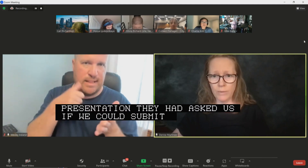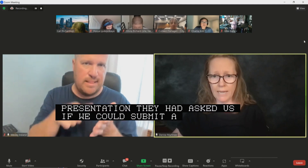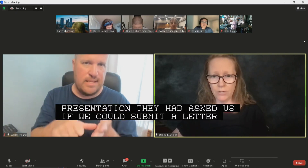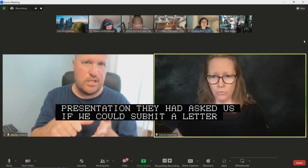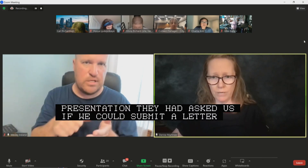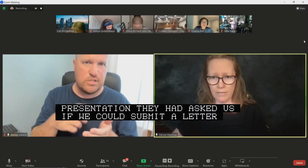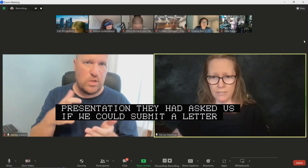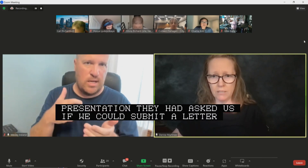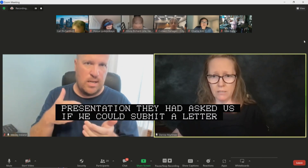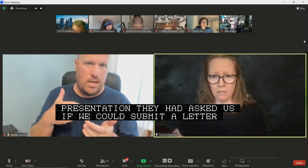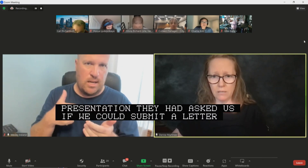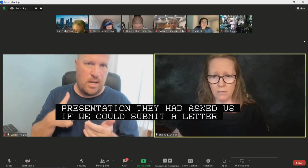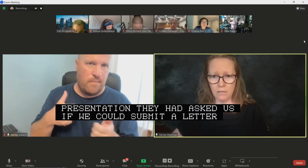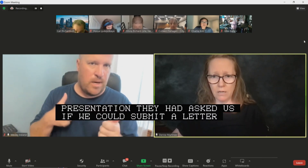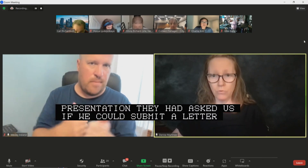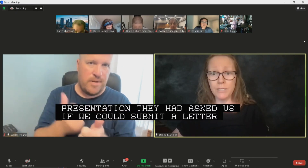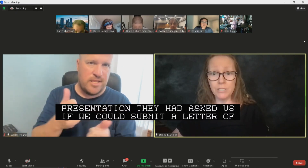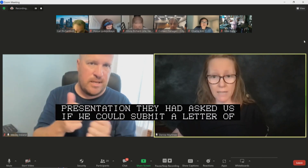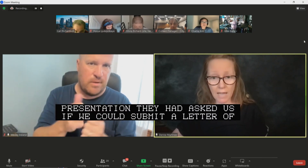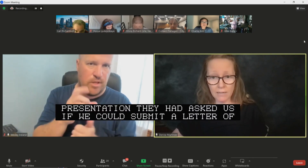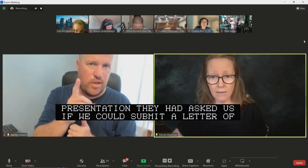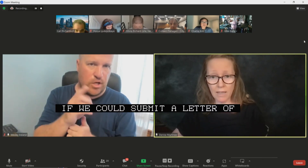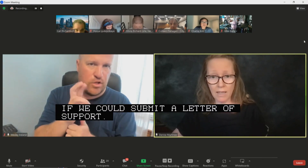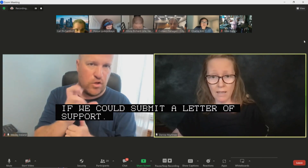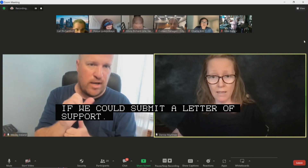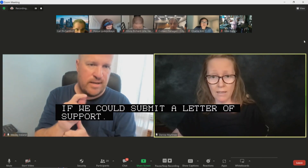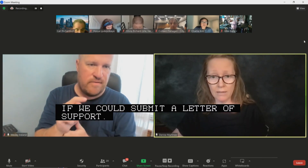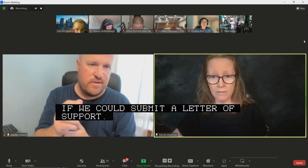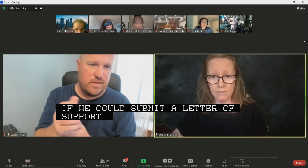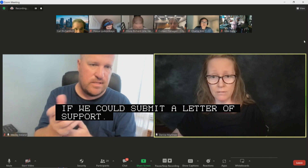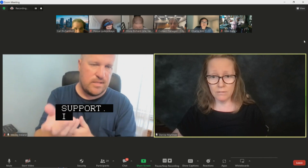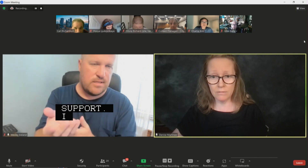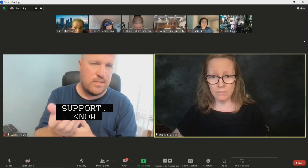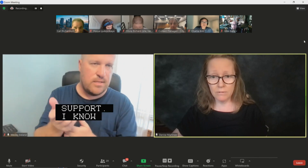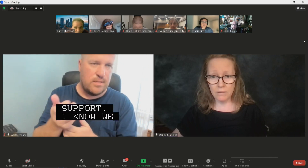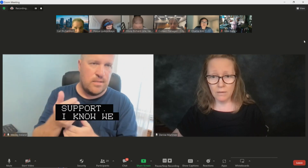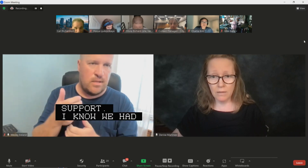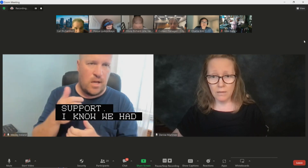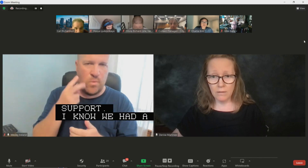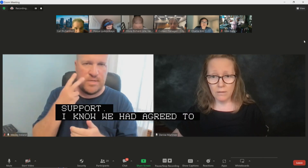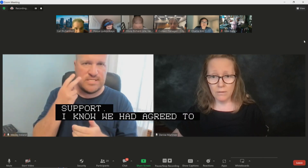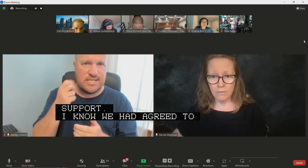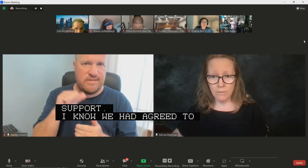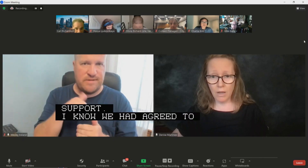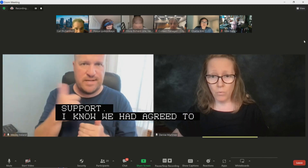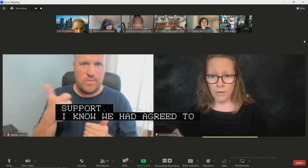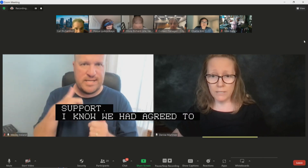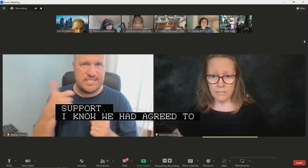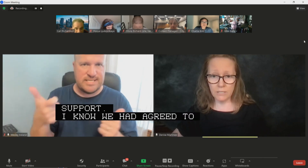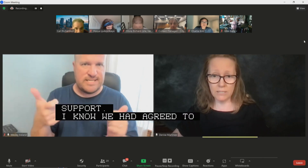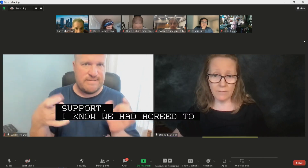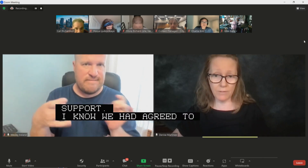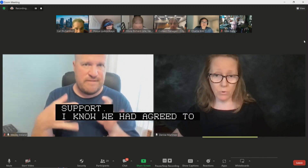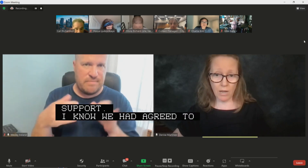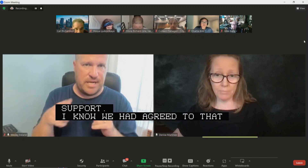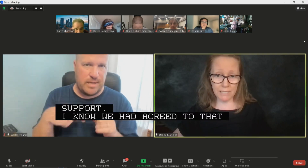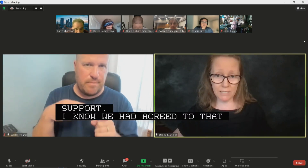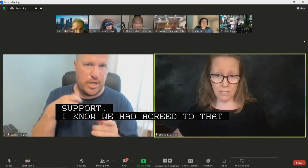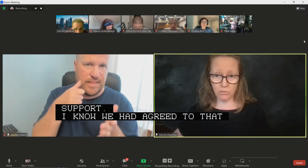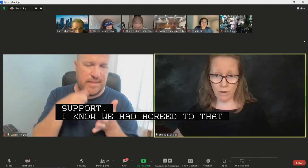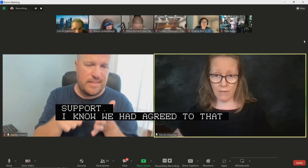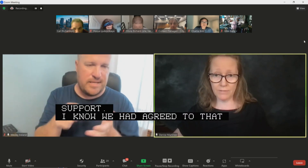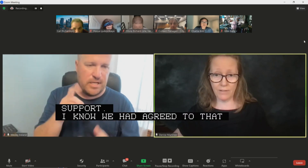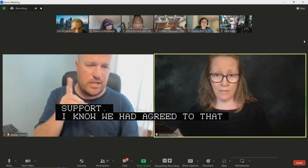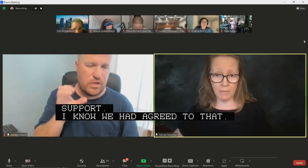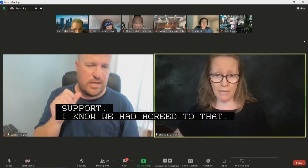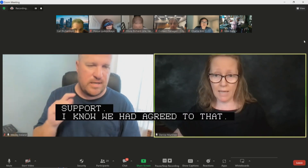I know we had agreed to that, and I wanted to see if there were updates